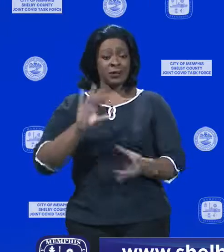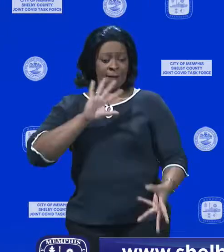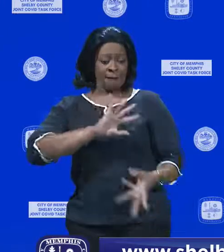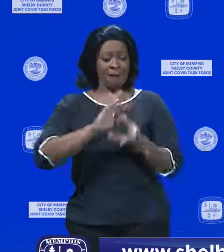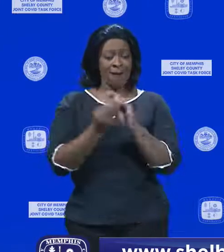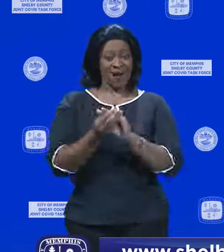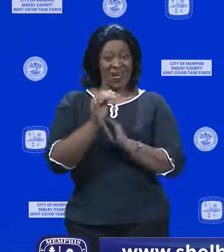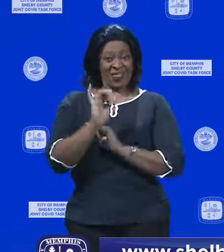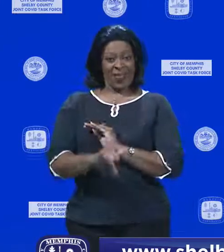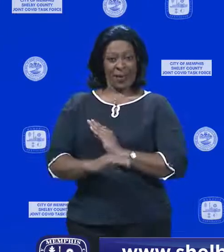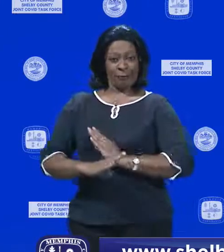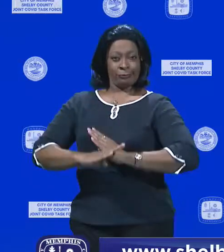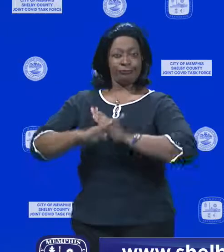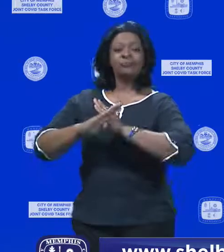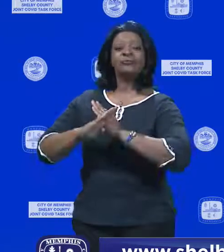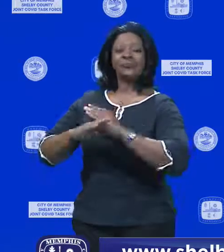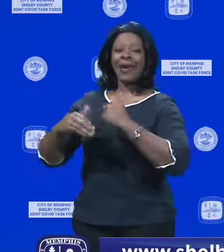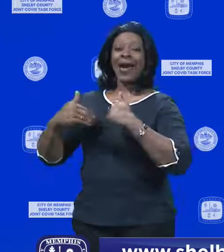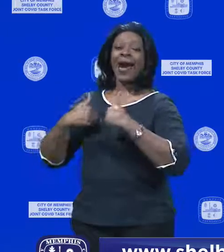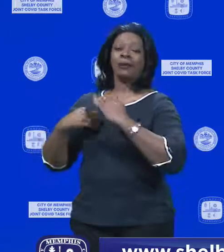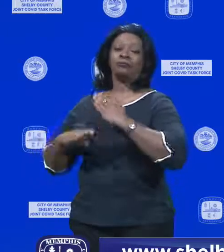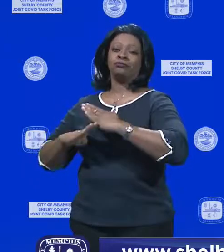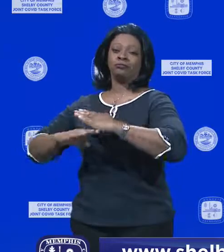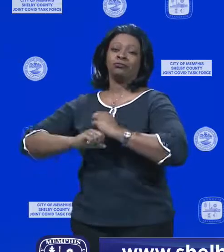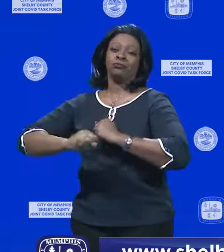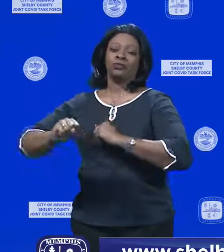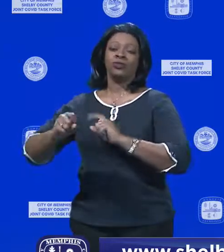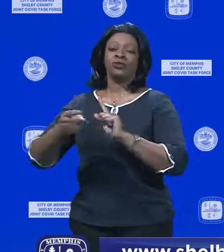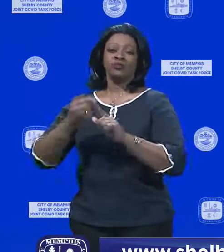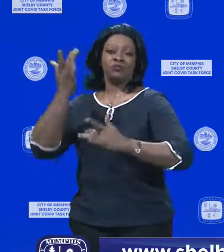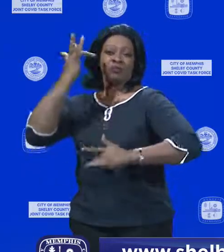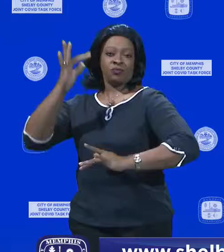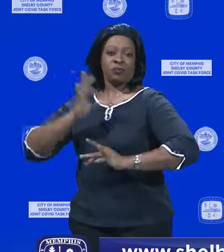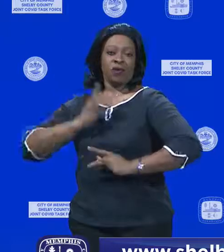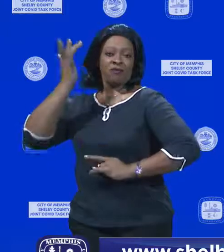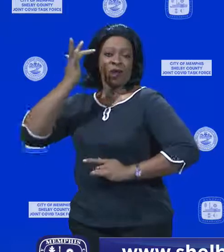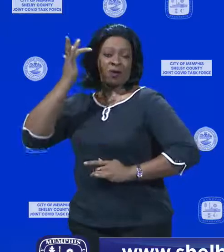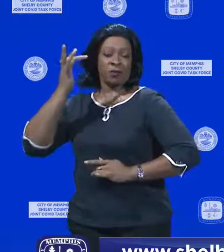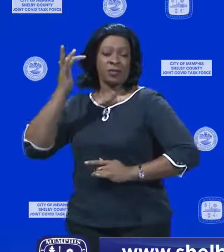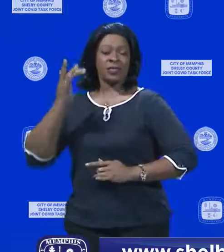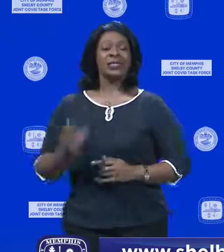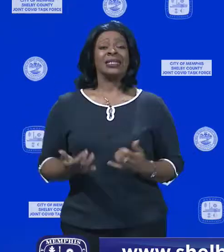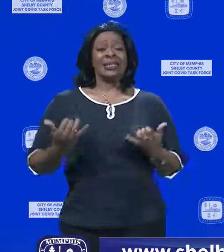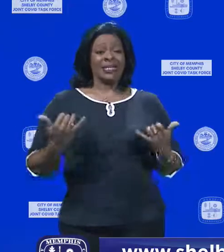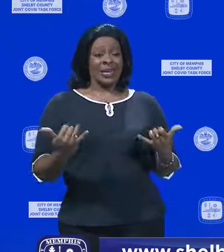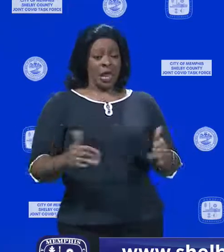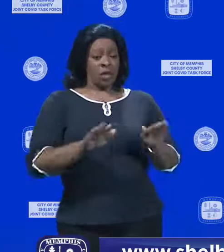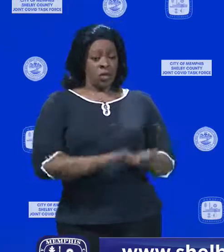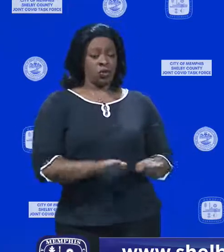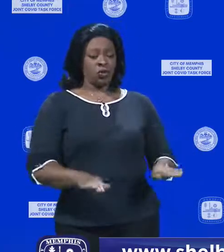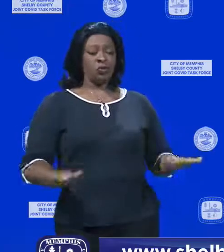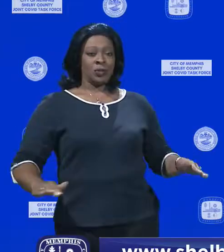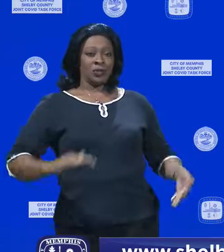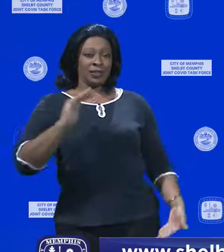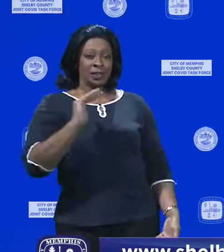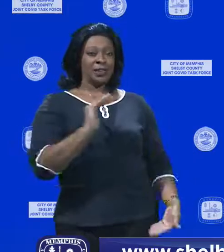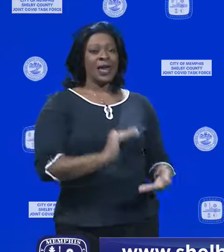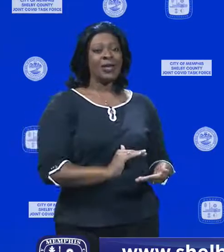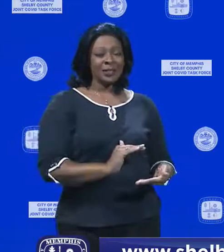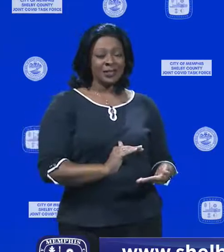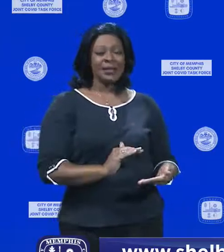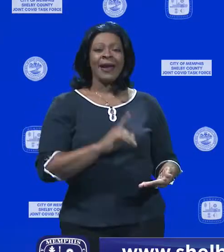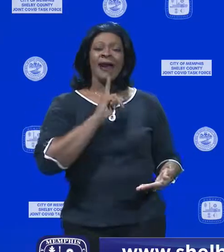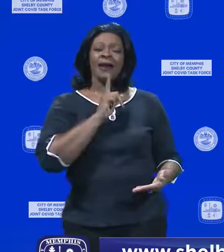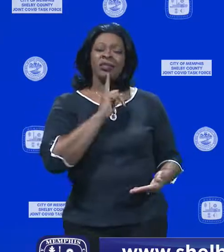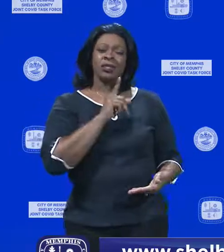population has some level of immunity to the virus. Now, for the children, it's less. In